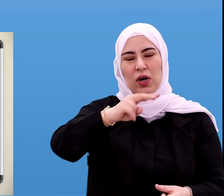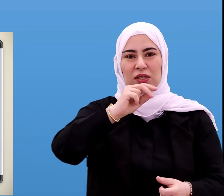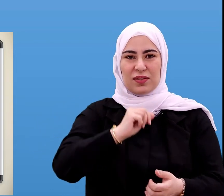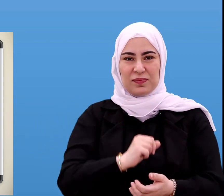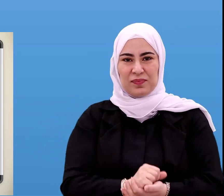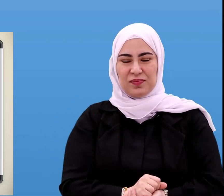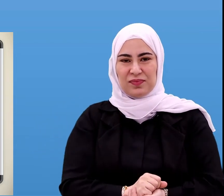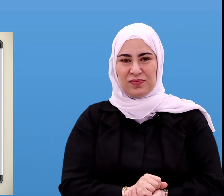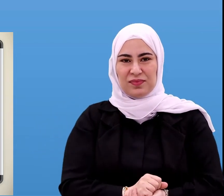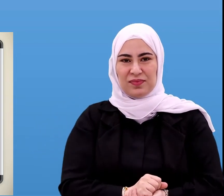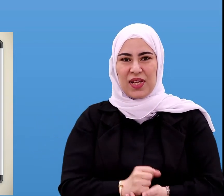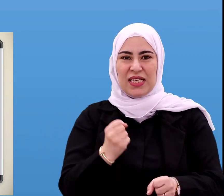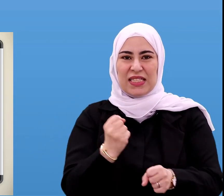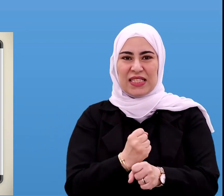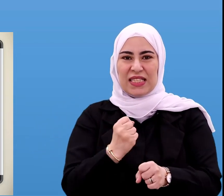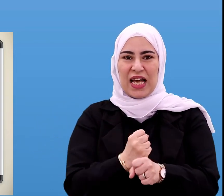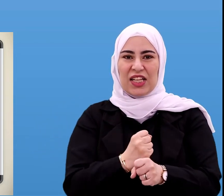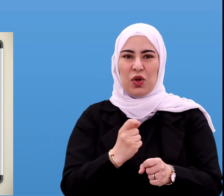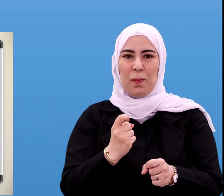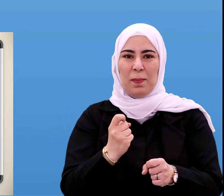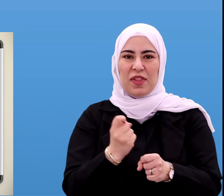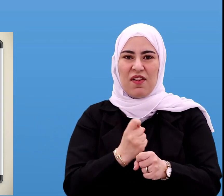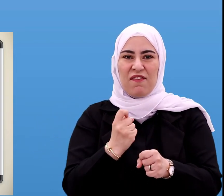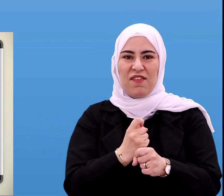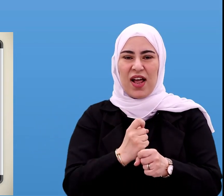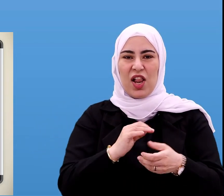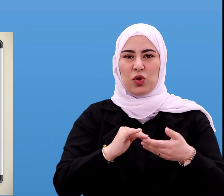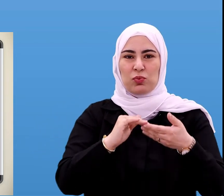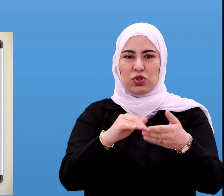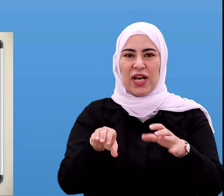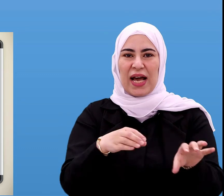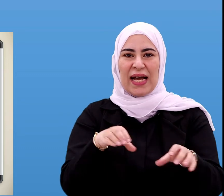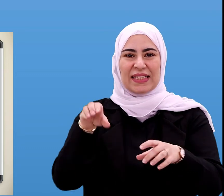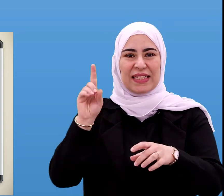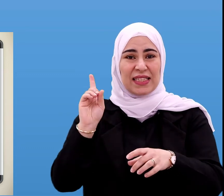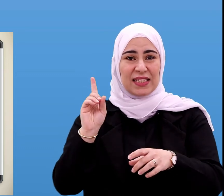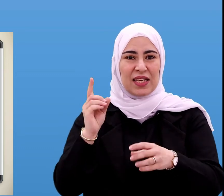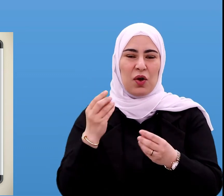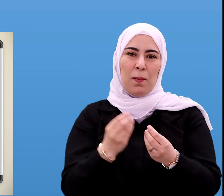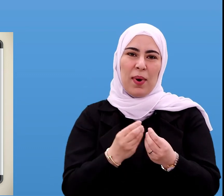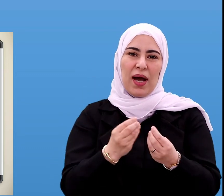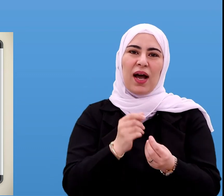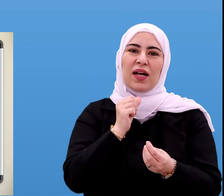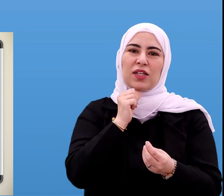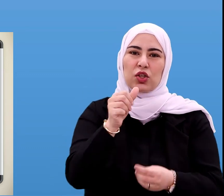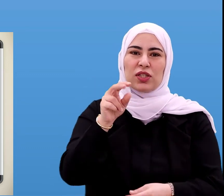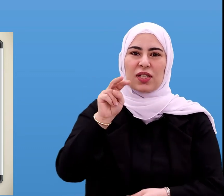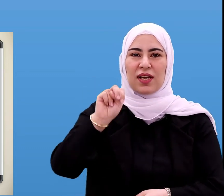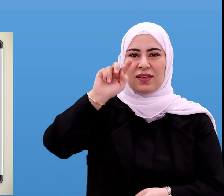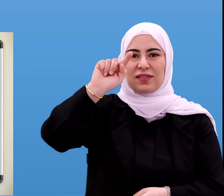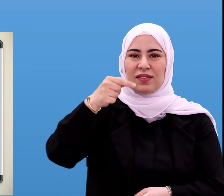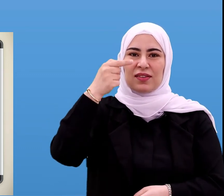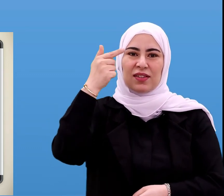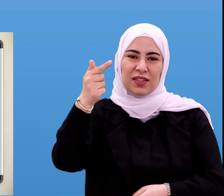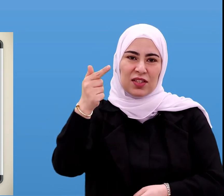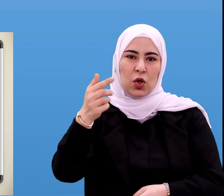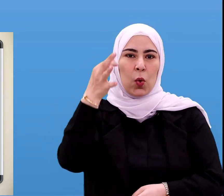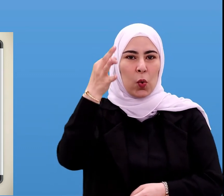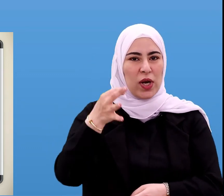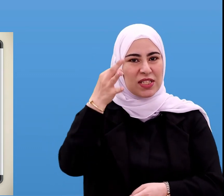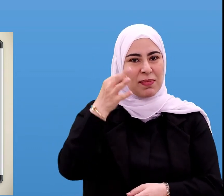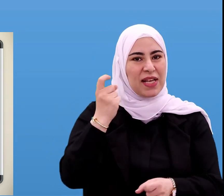form, didn't. Take a look at the verb. The verb is in the infinitive again, because as we said, the